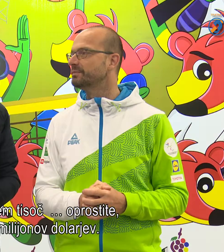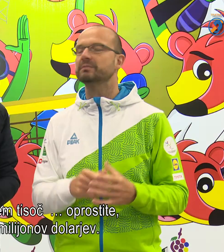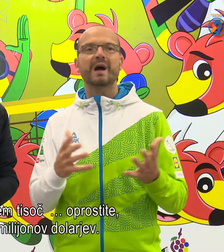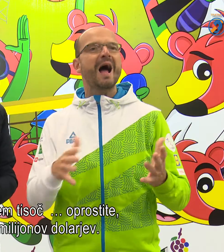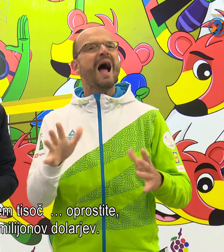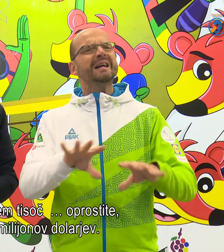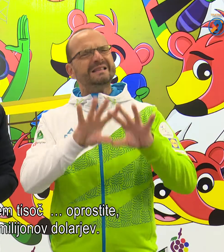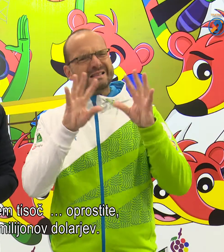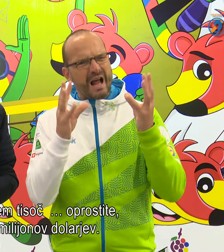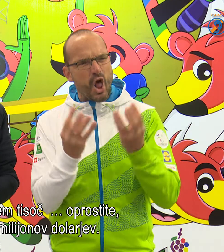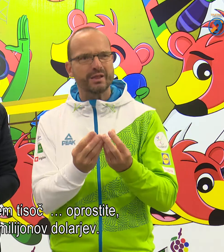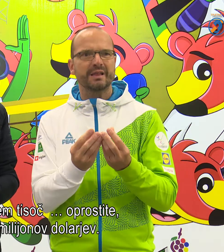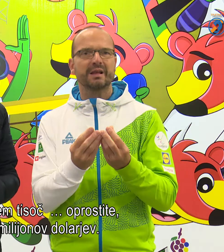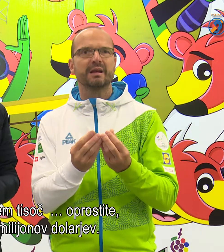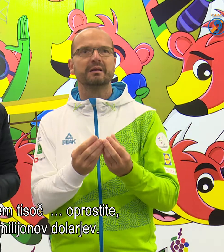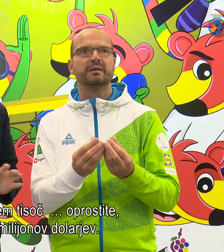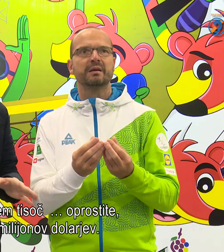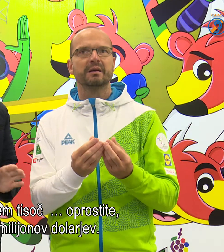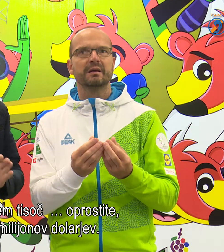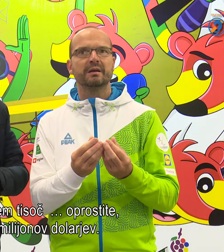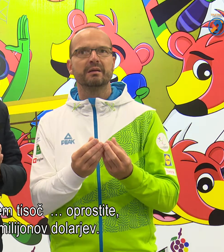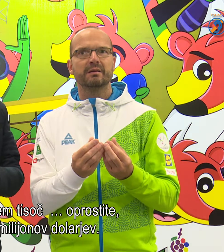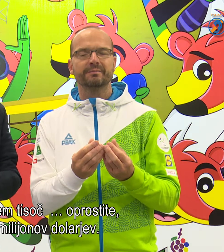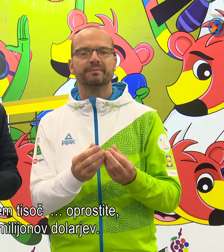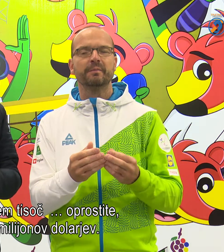About $8